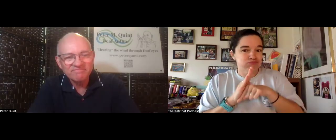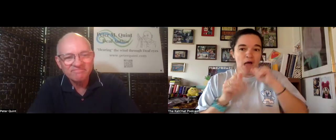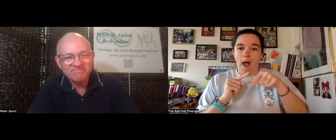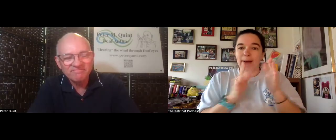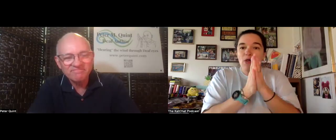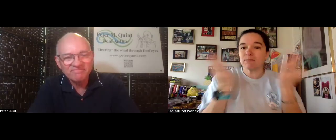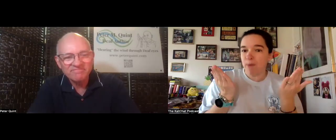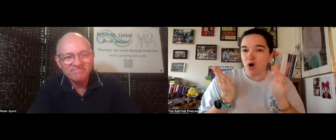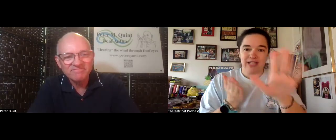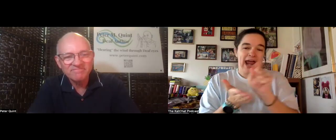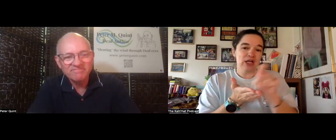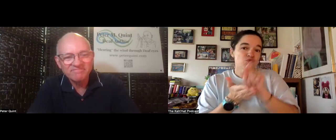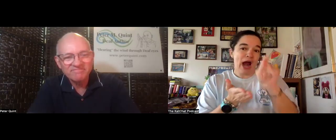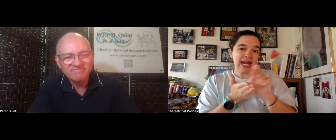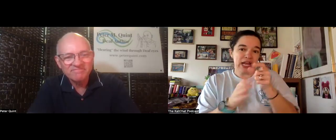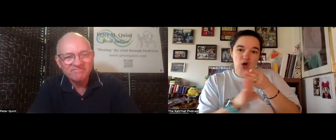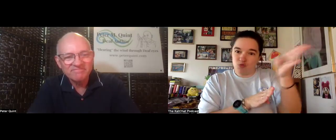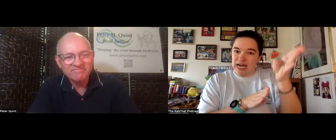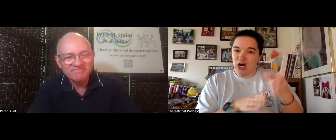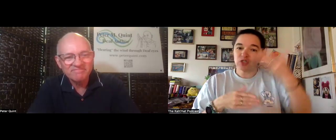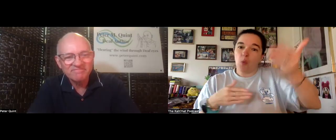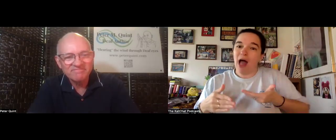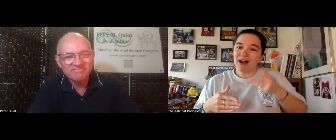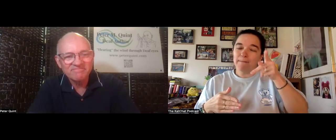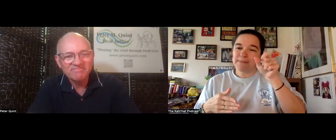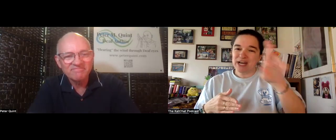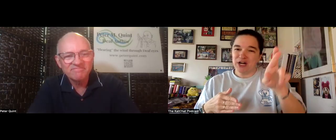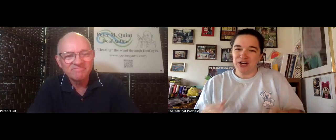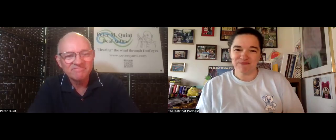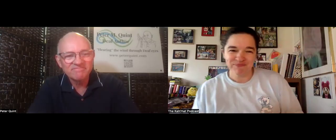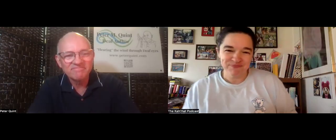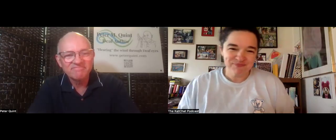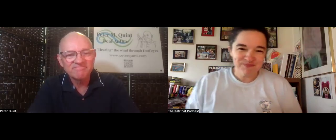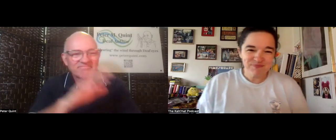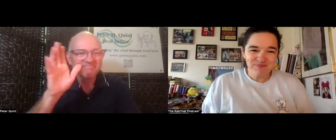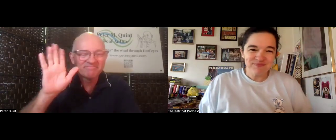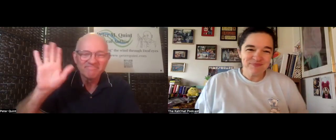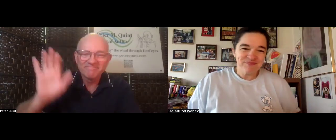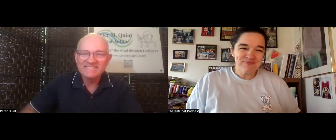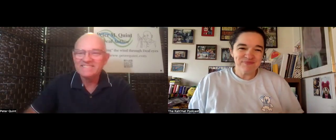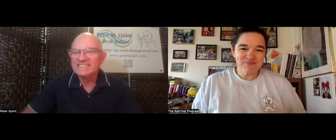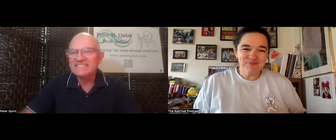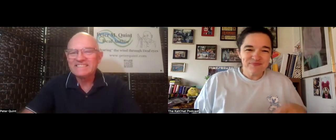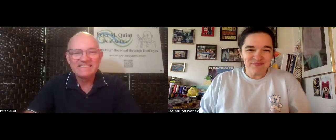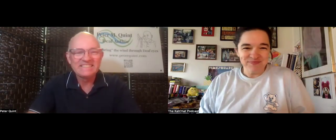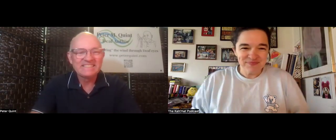more about his book and his writing career. So welcome, Peter.